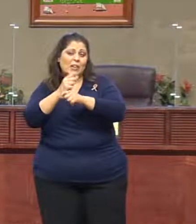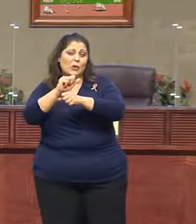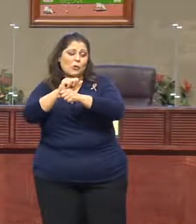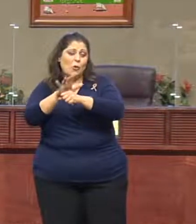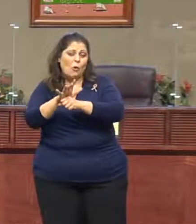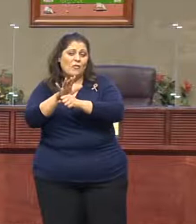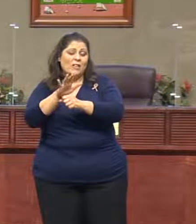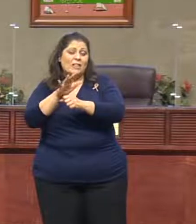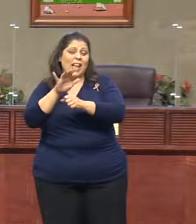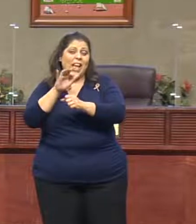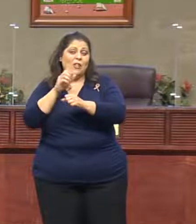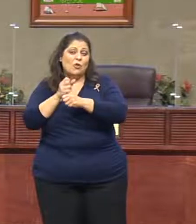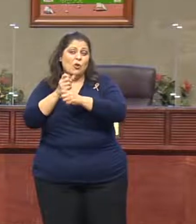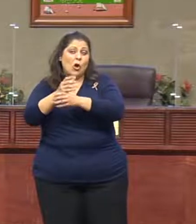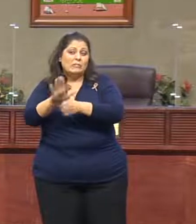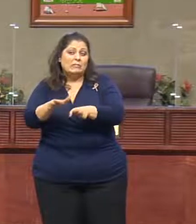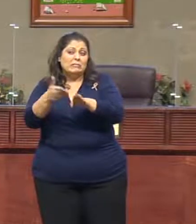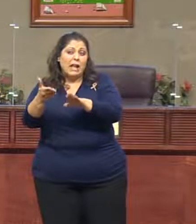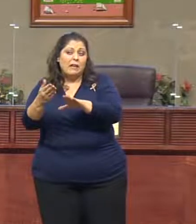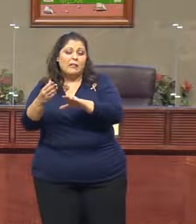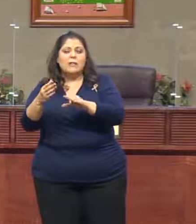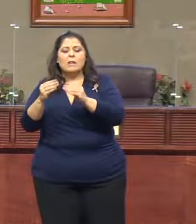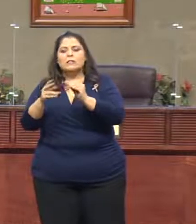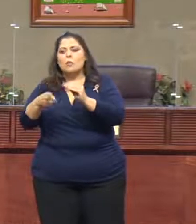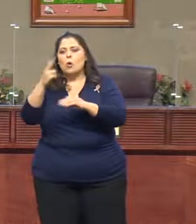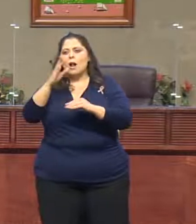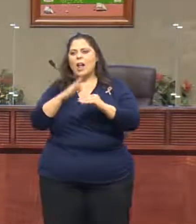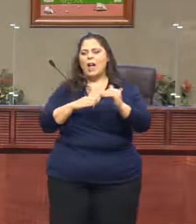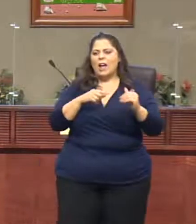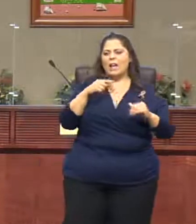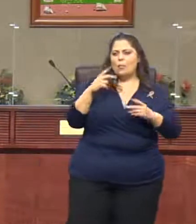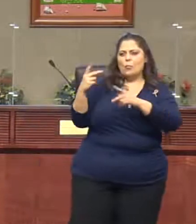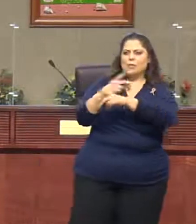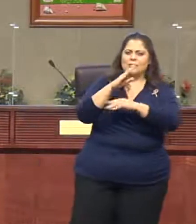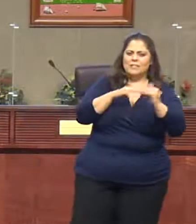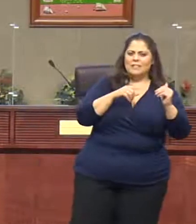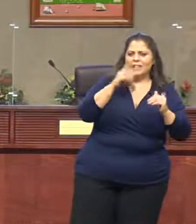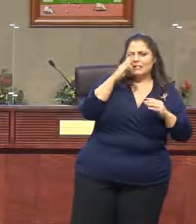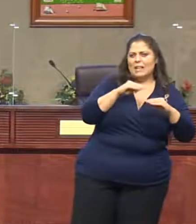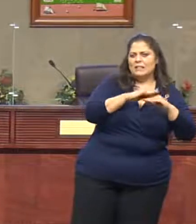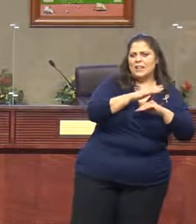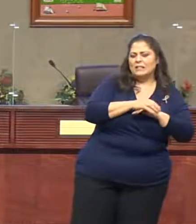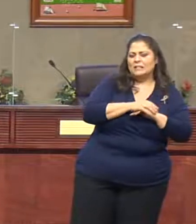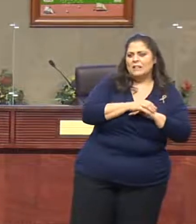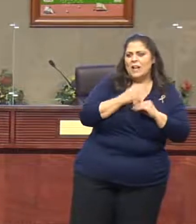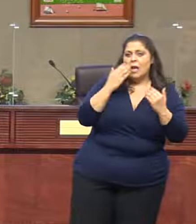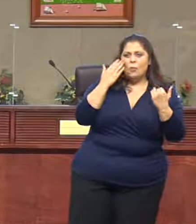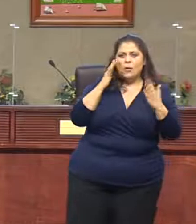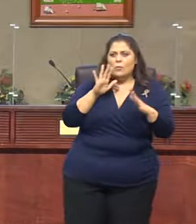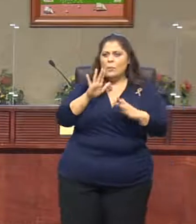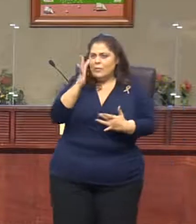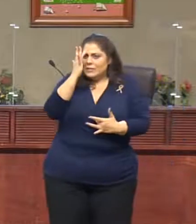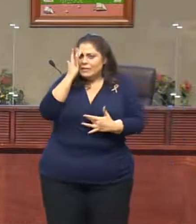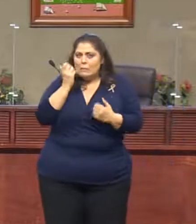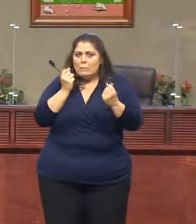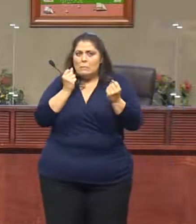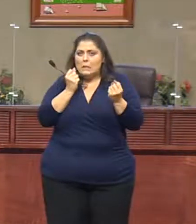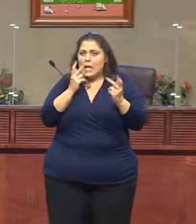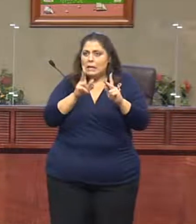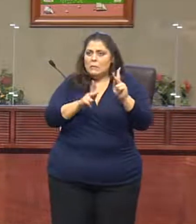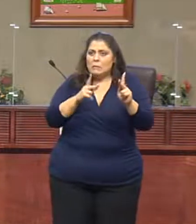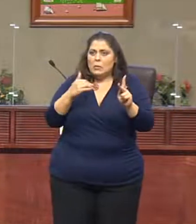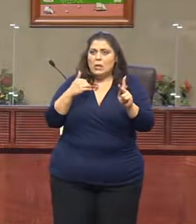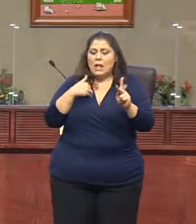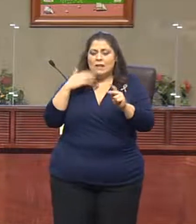is a lot higher. And what we don't know about this disease is many people have experienced side effects for a long period